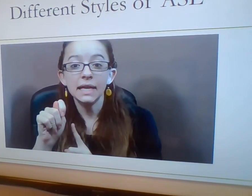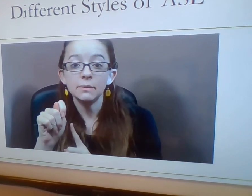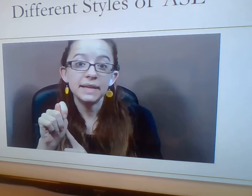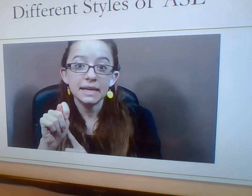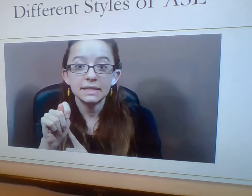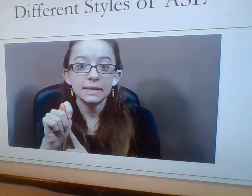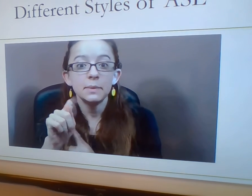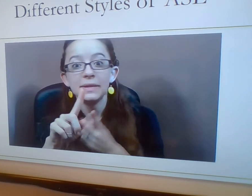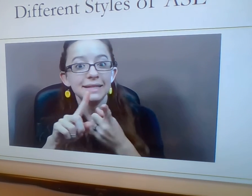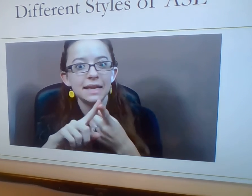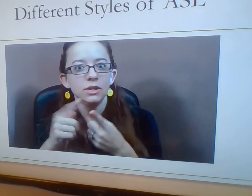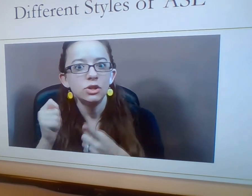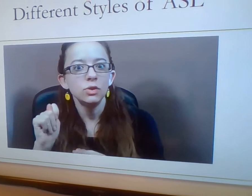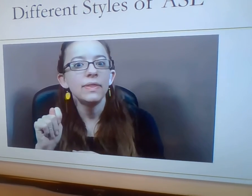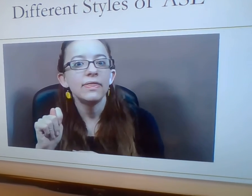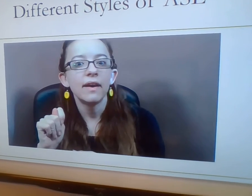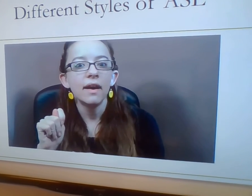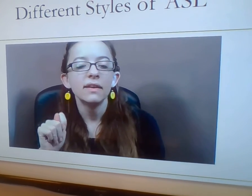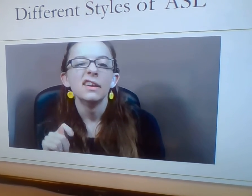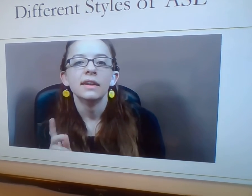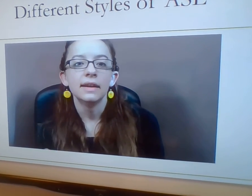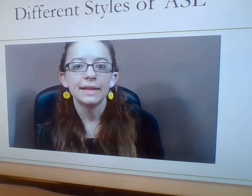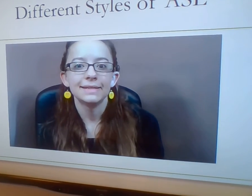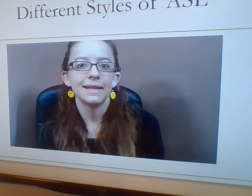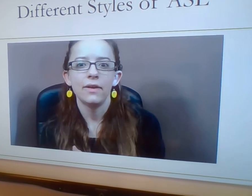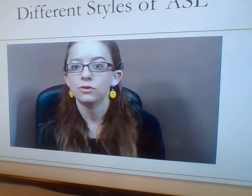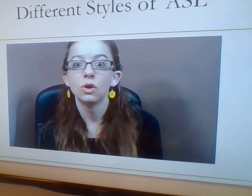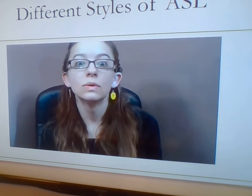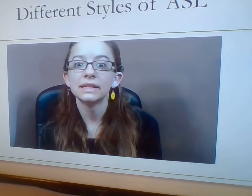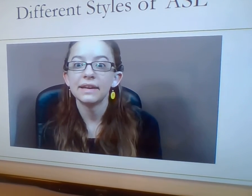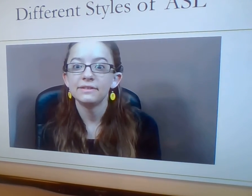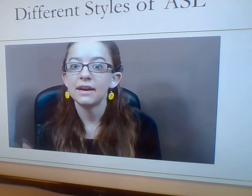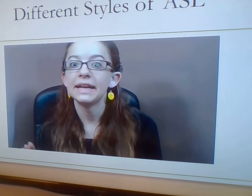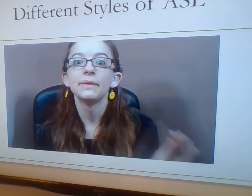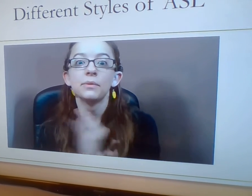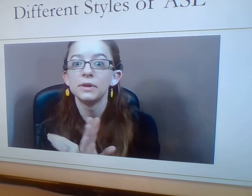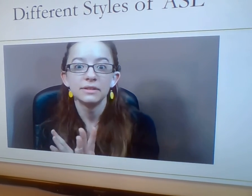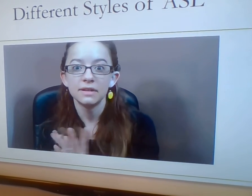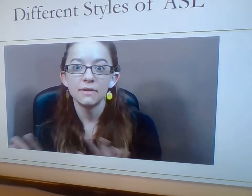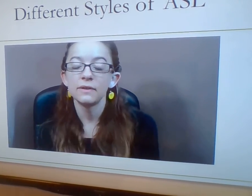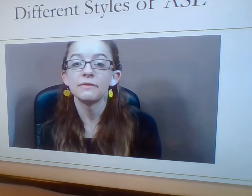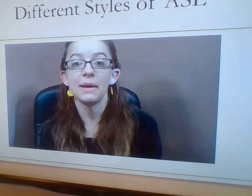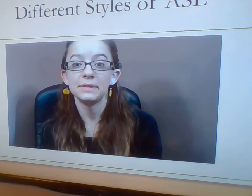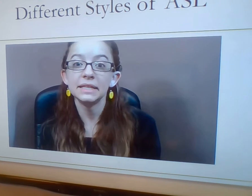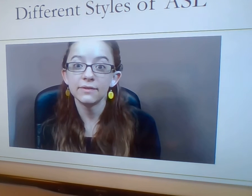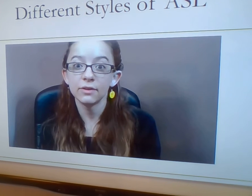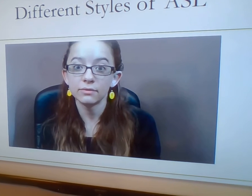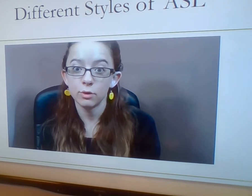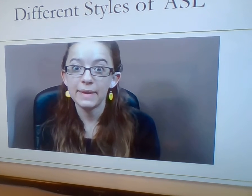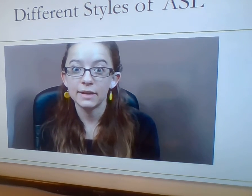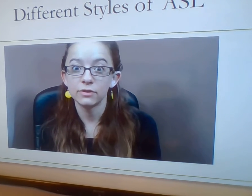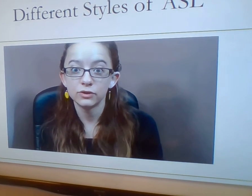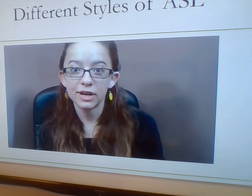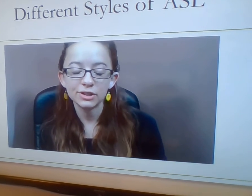In PSE, we wouldn't sign to and the. And in ASL, they're totally left out and the words are flip-flopped in a different grammatical